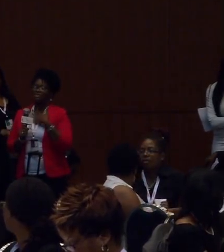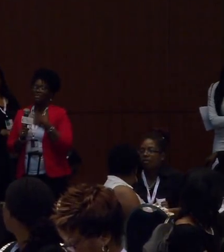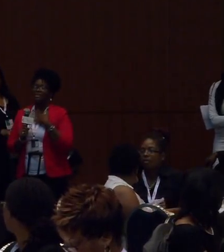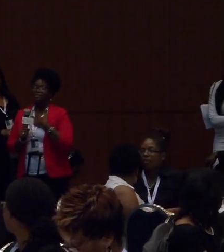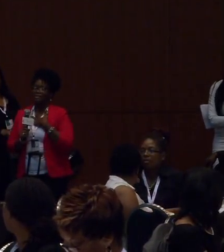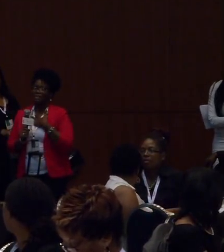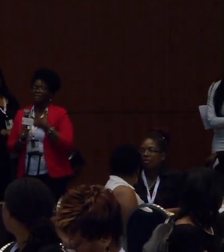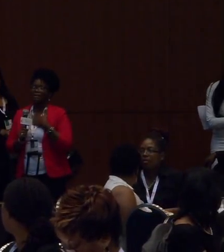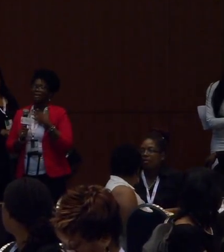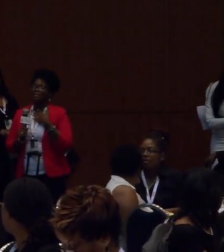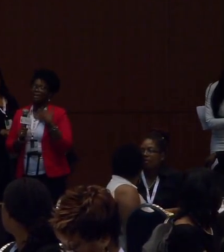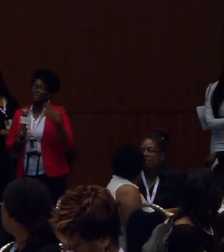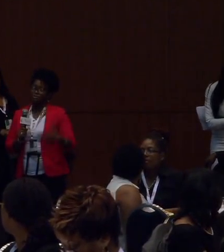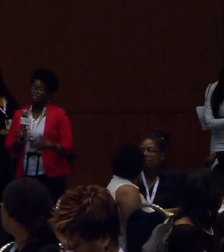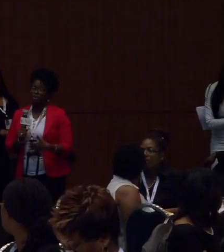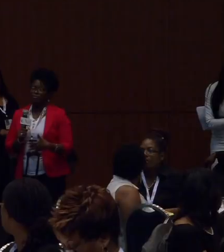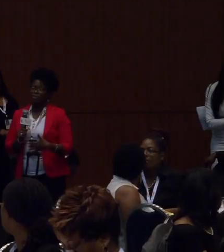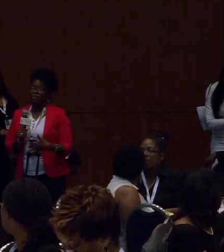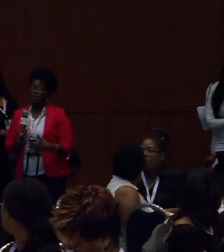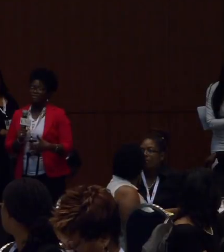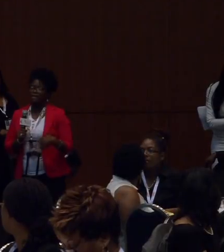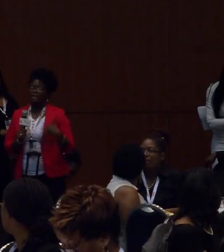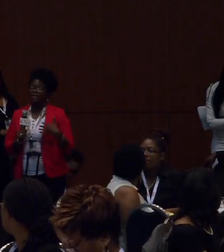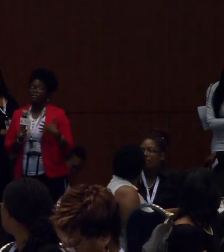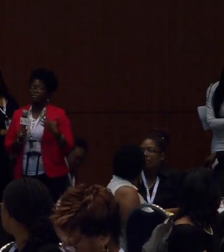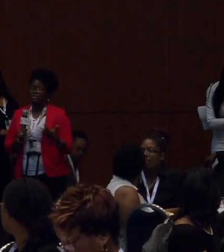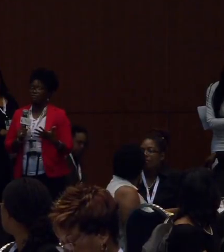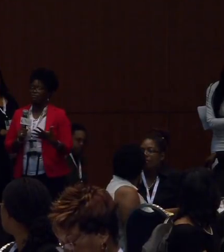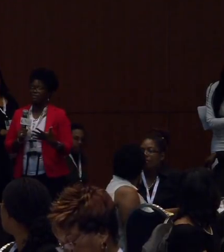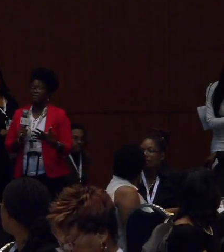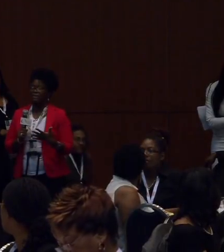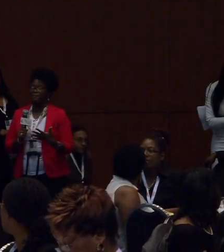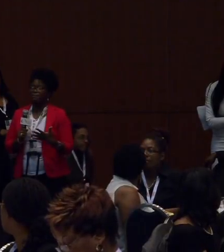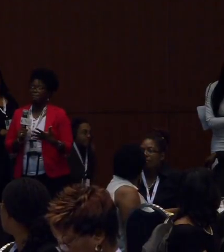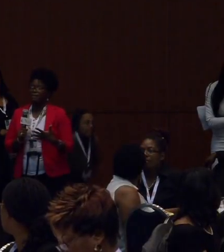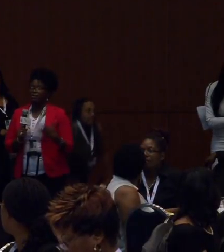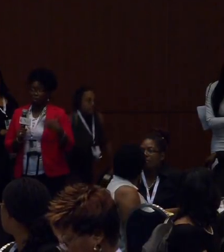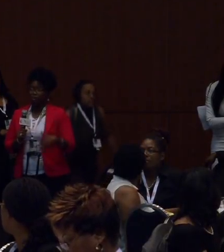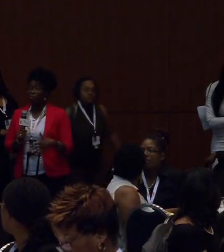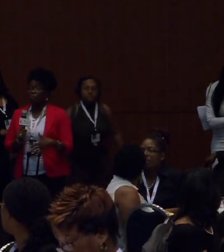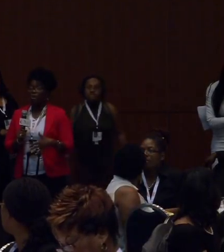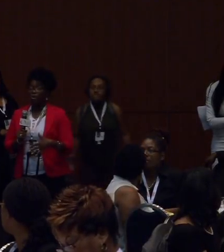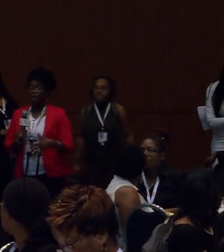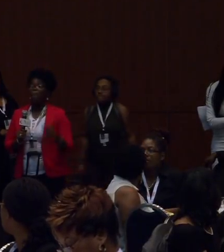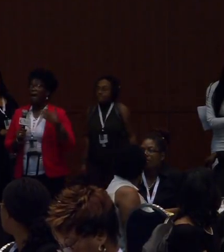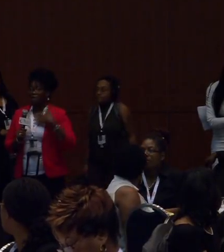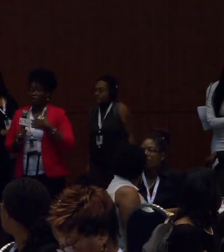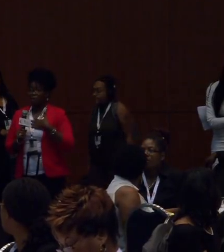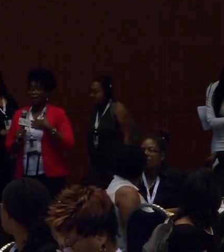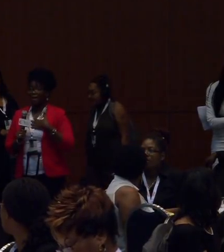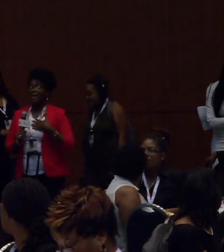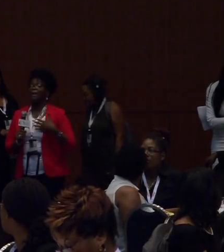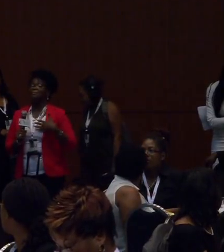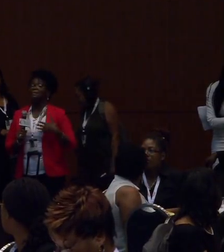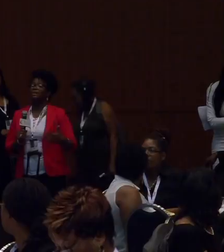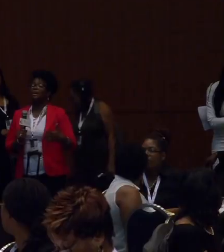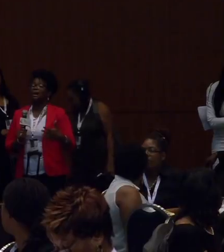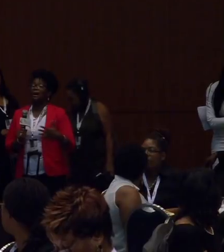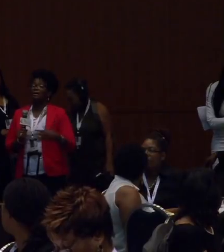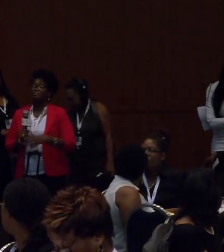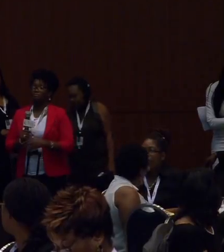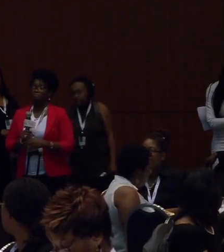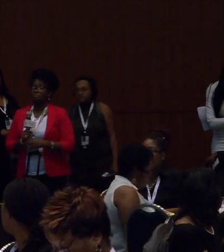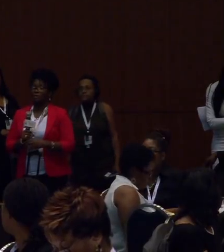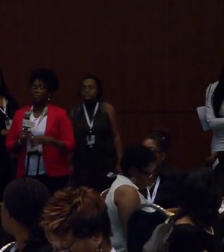When I understand everything that you've shared with us and you're still feeling, you know who you are. I know who I am. Who are